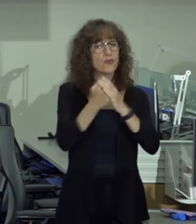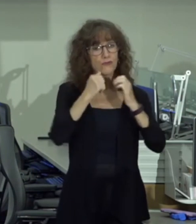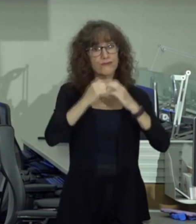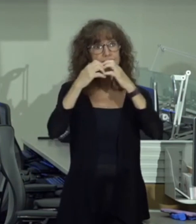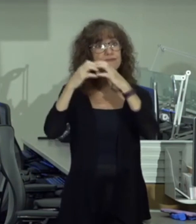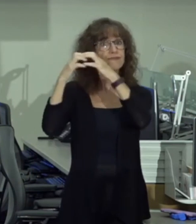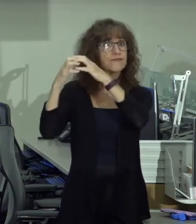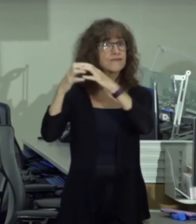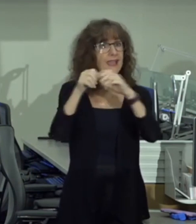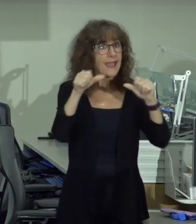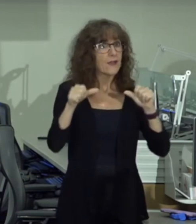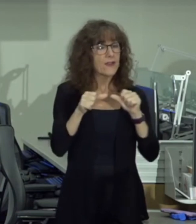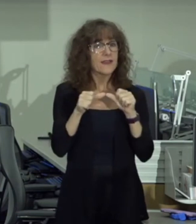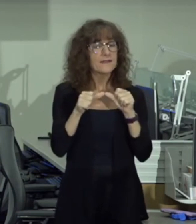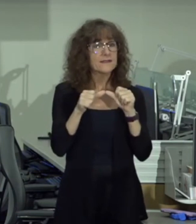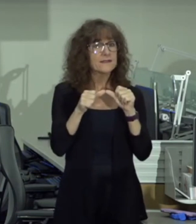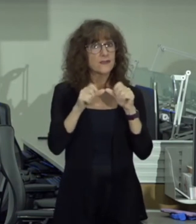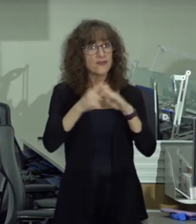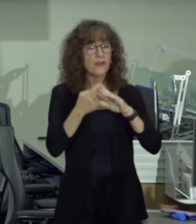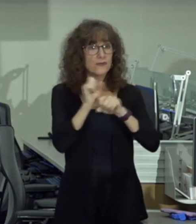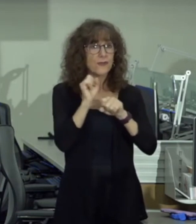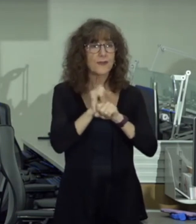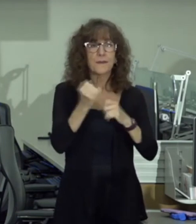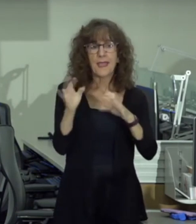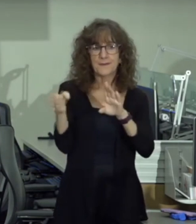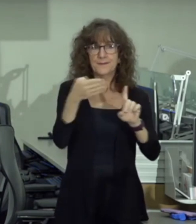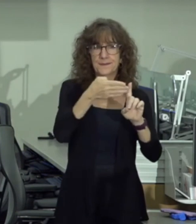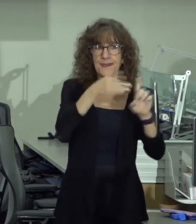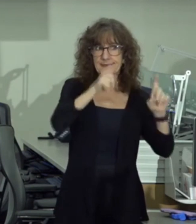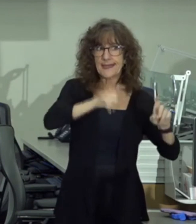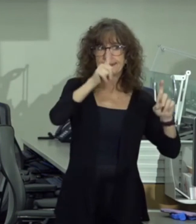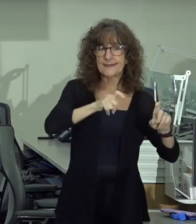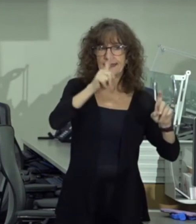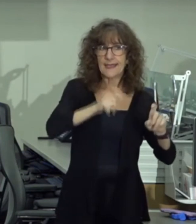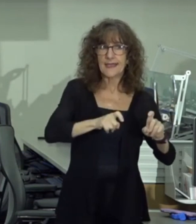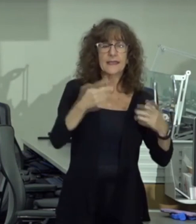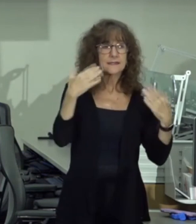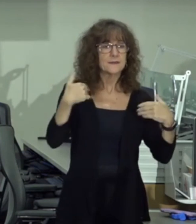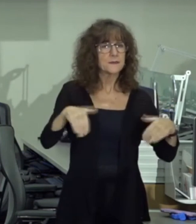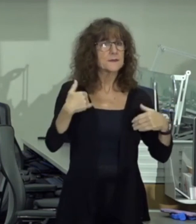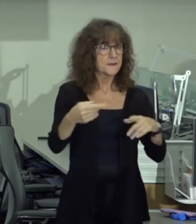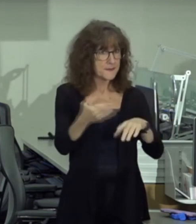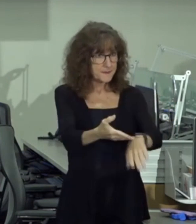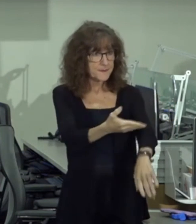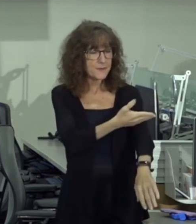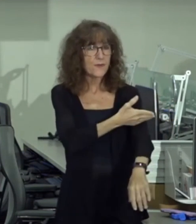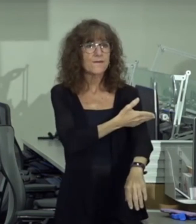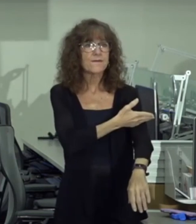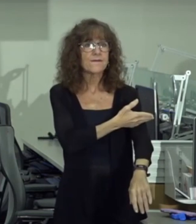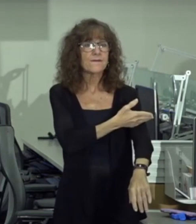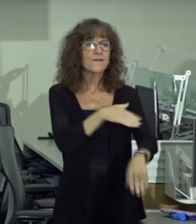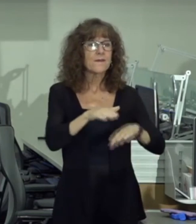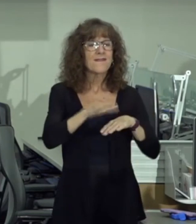into operations. Now, testing. Testing is seeing a rapid improvement. More